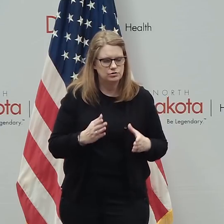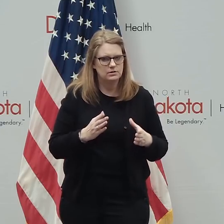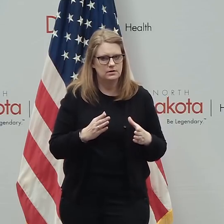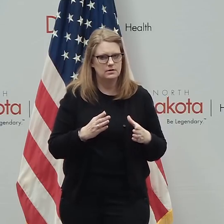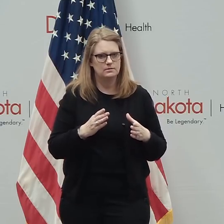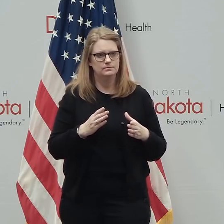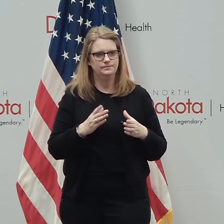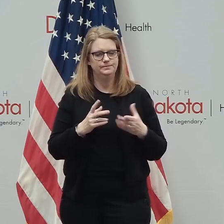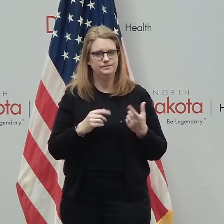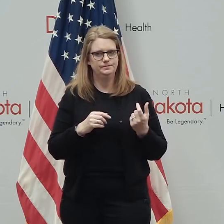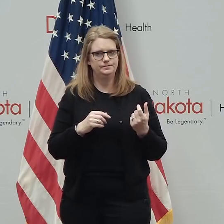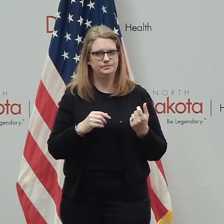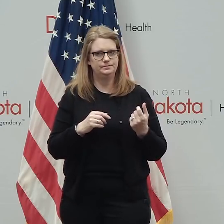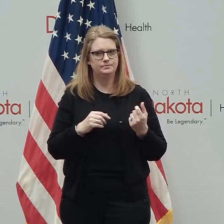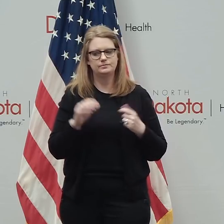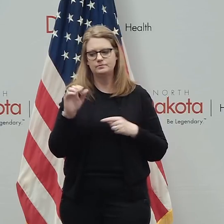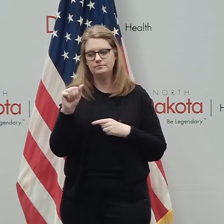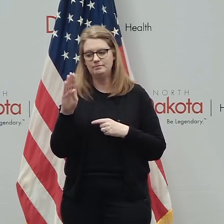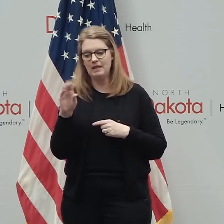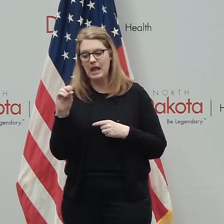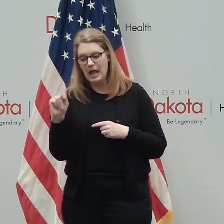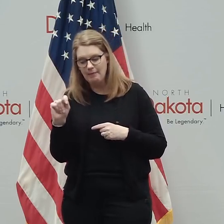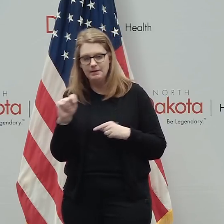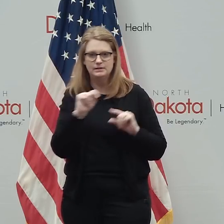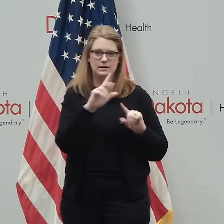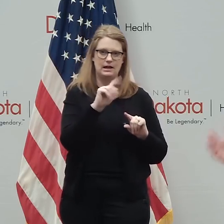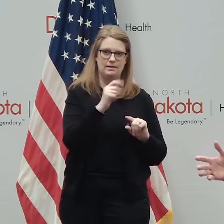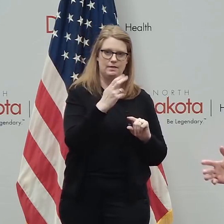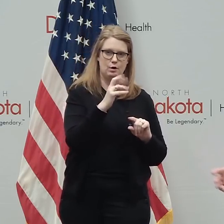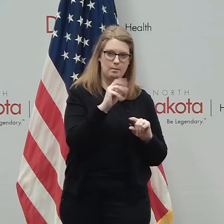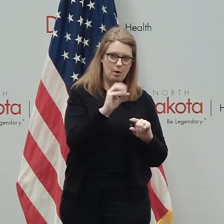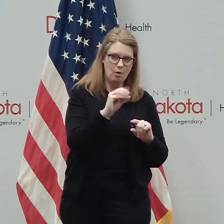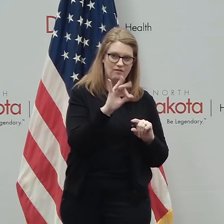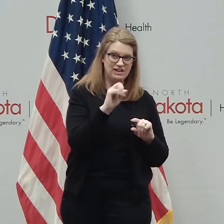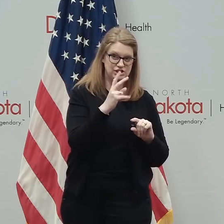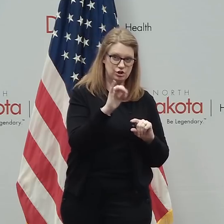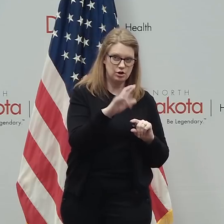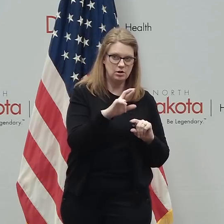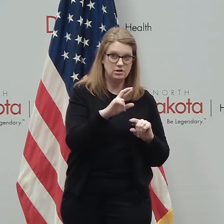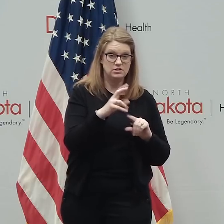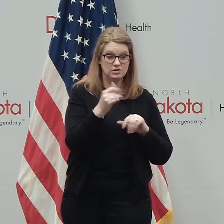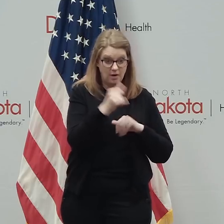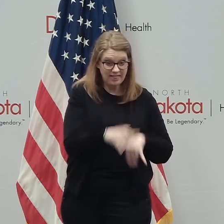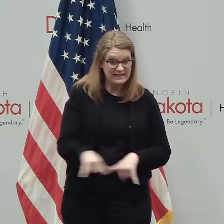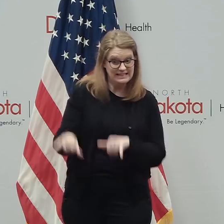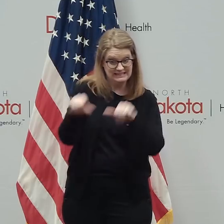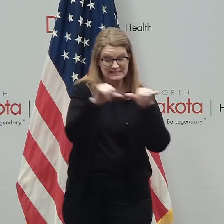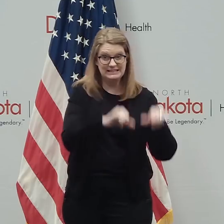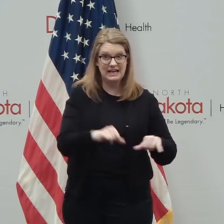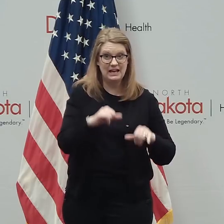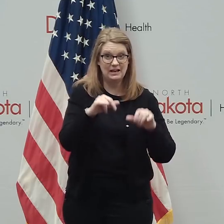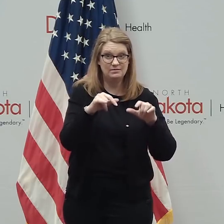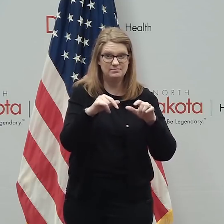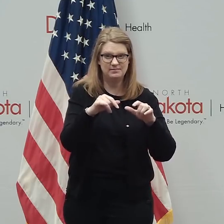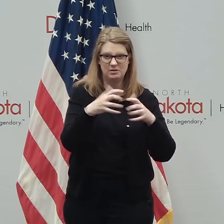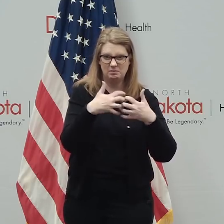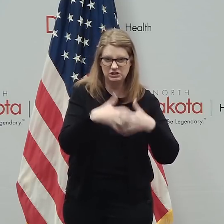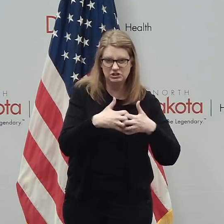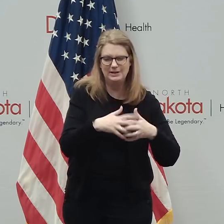both Abbott and Thermo Fisher and others. We had an